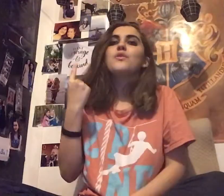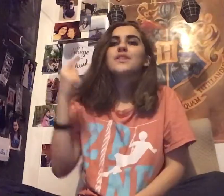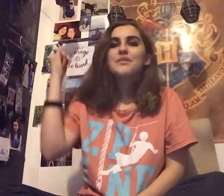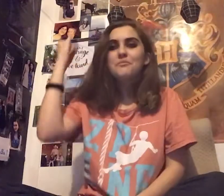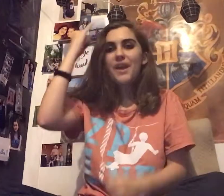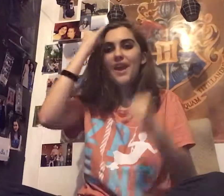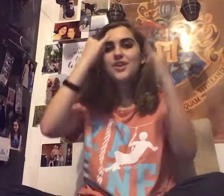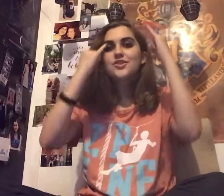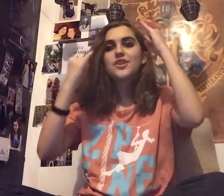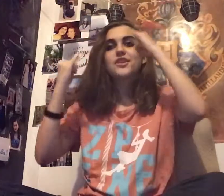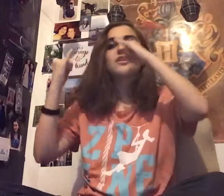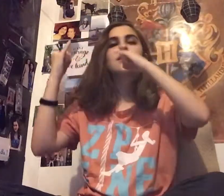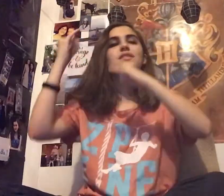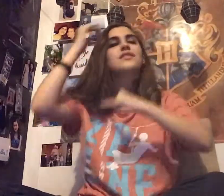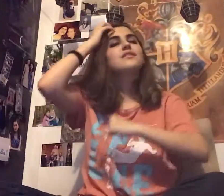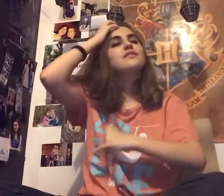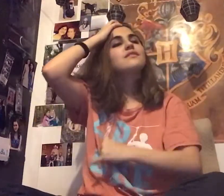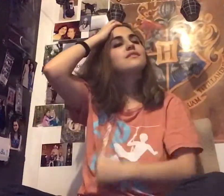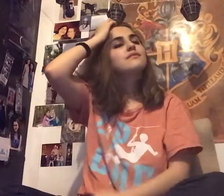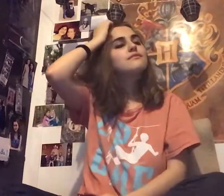only imagine.